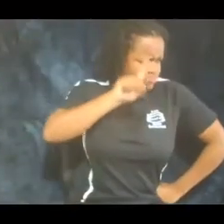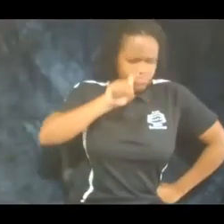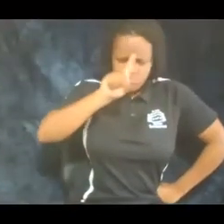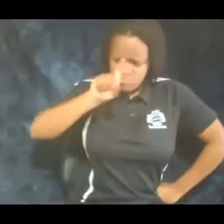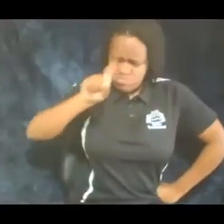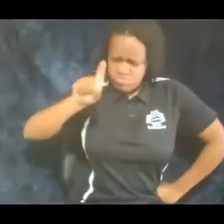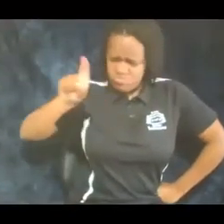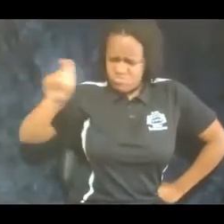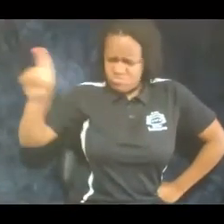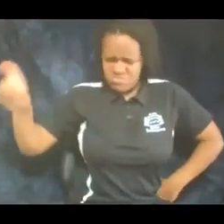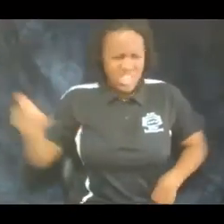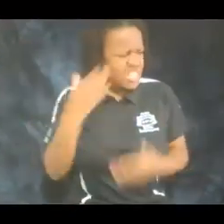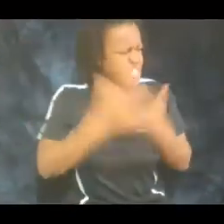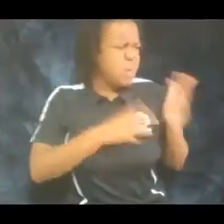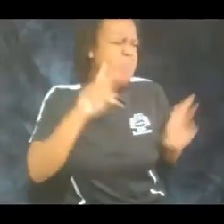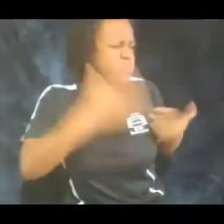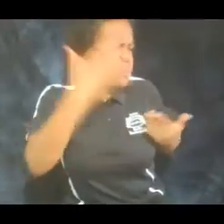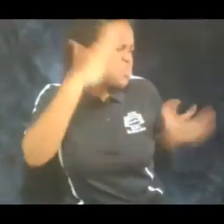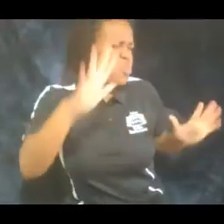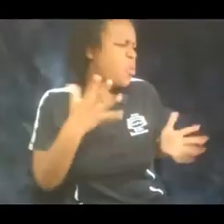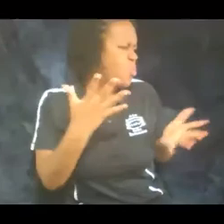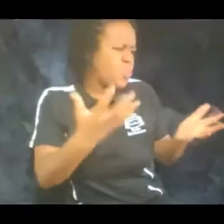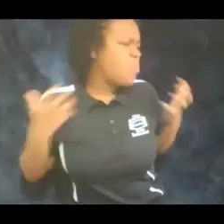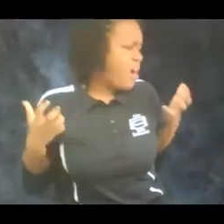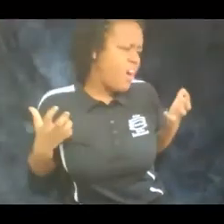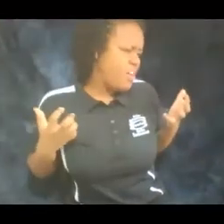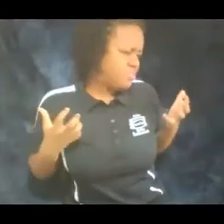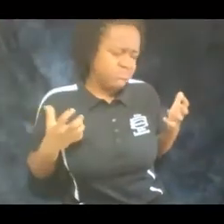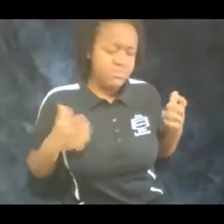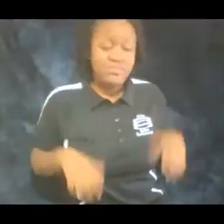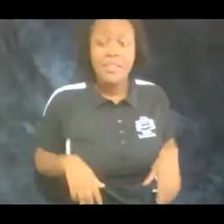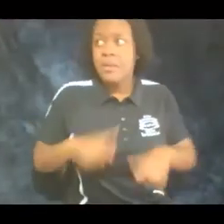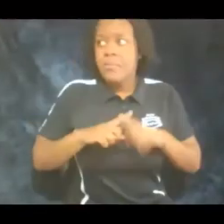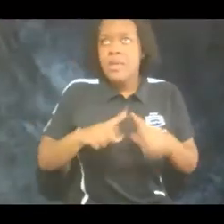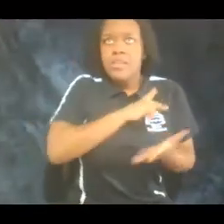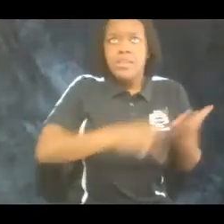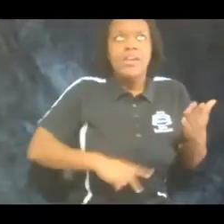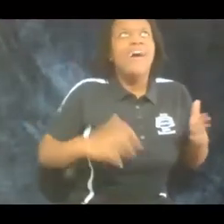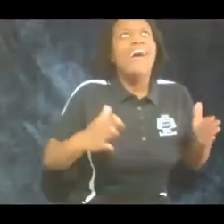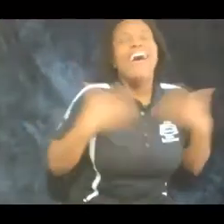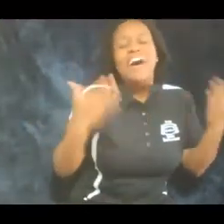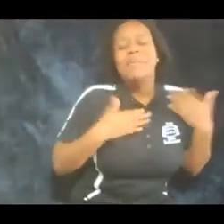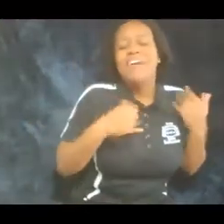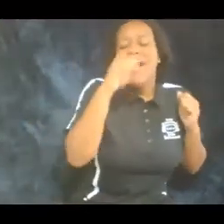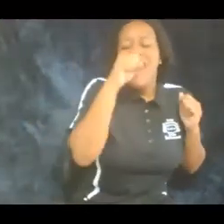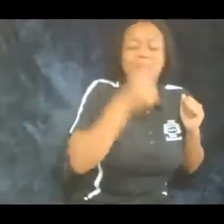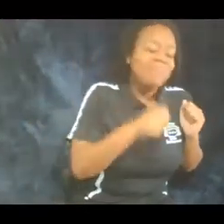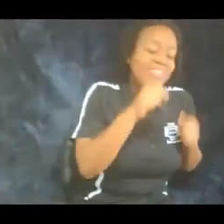it," he blazed. However, the king was happily gobbling down some ice cream to cool off.